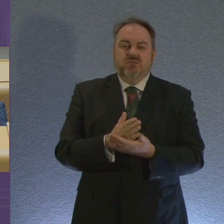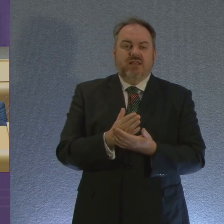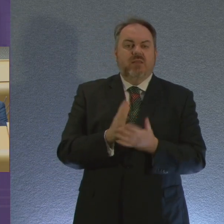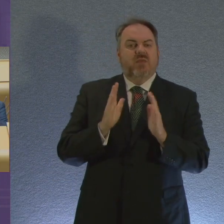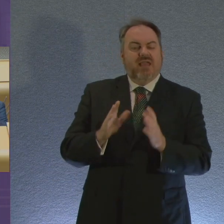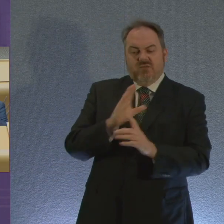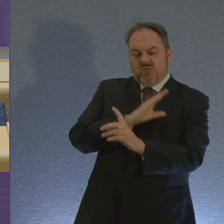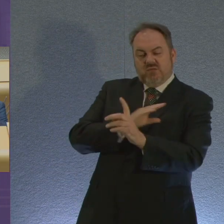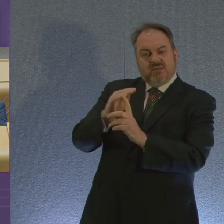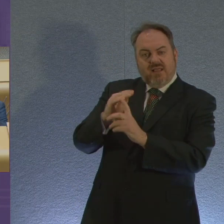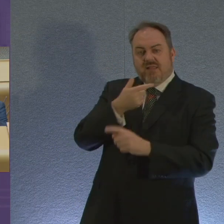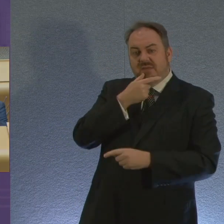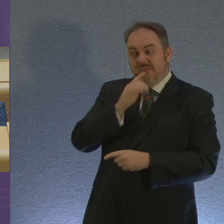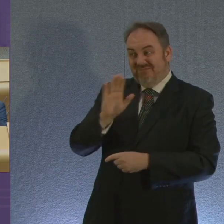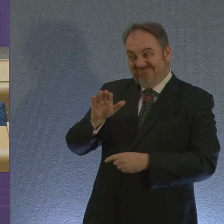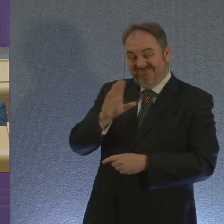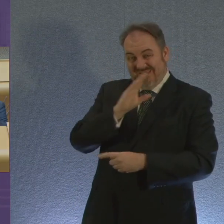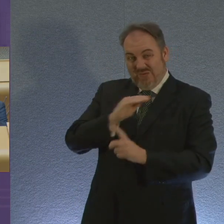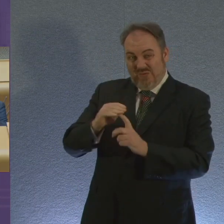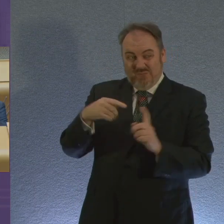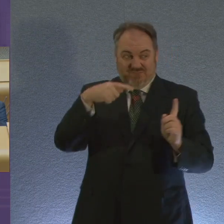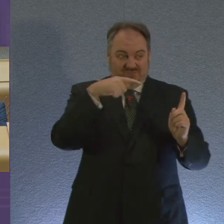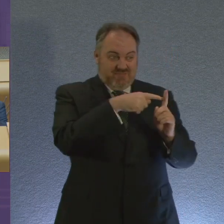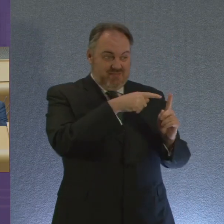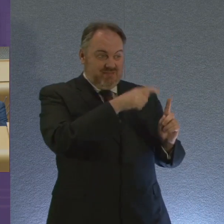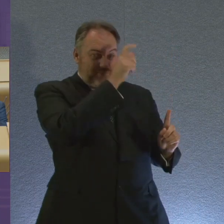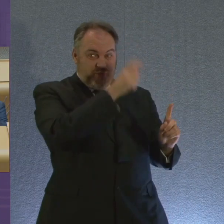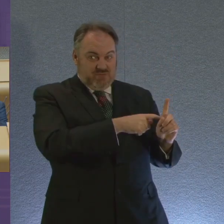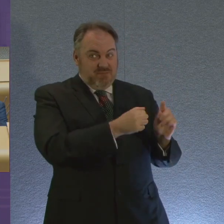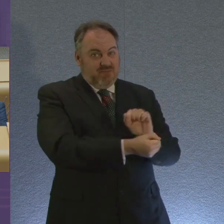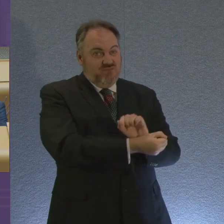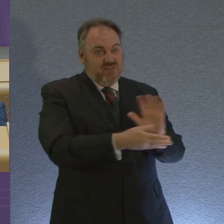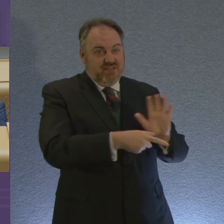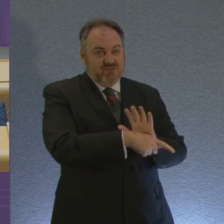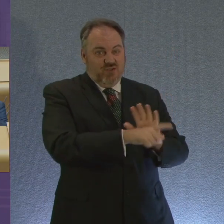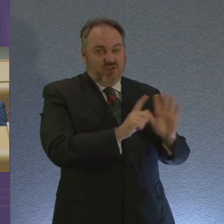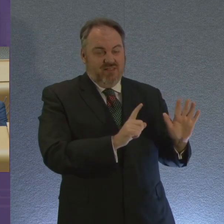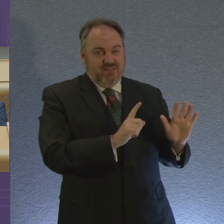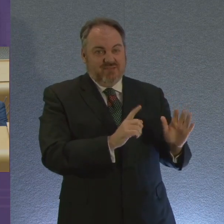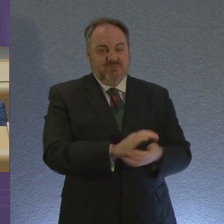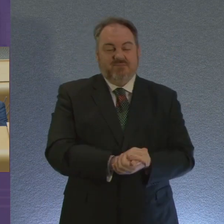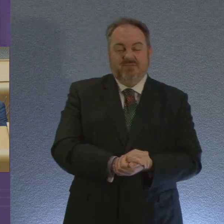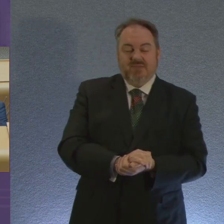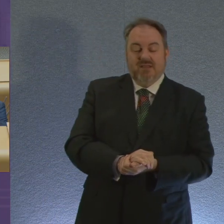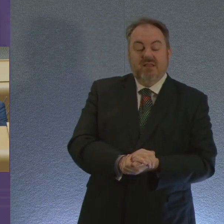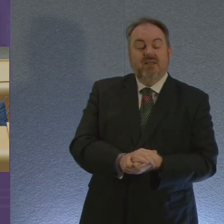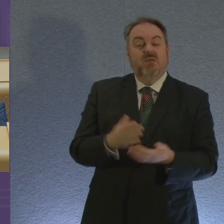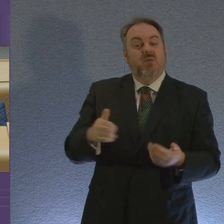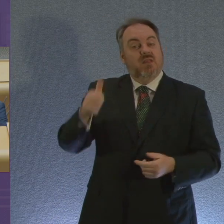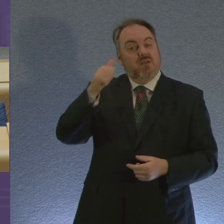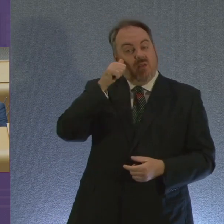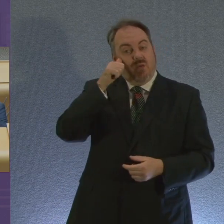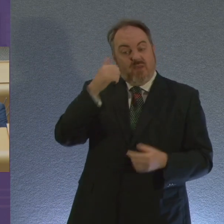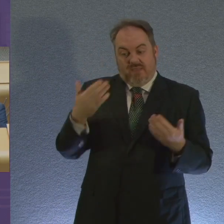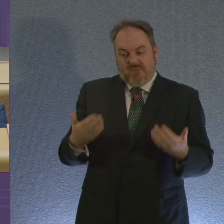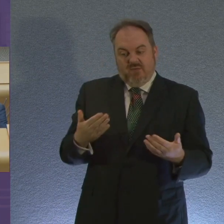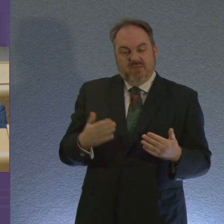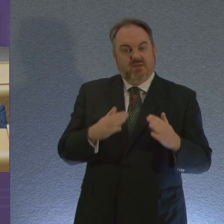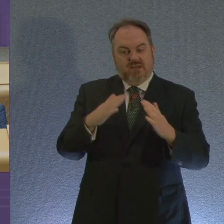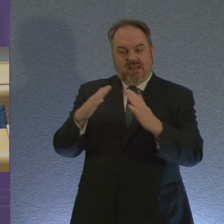intensive monitoring in this area particularly. It's difficult for the public, who will worry about their safety, particularly in times of lockdown when already stretched